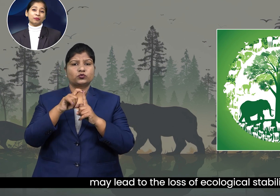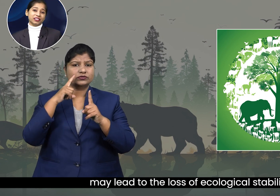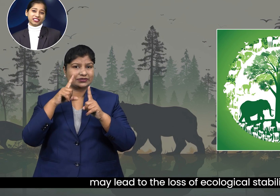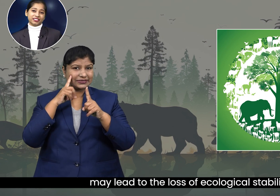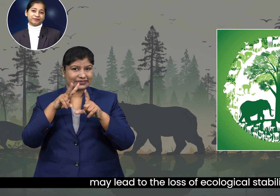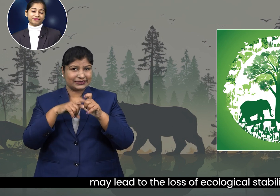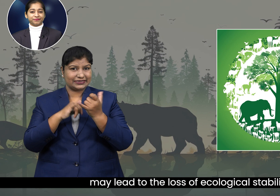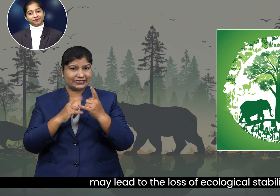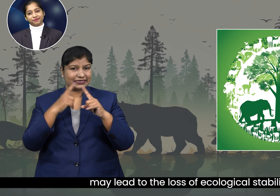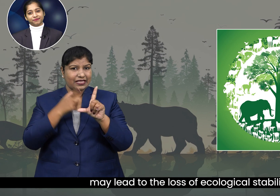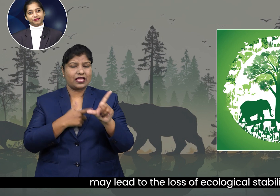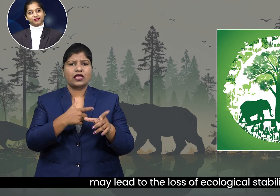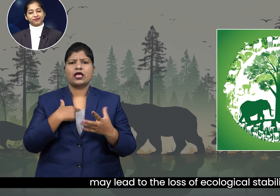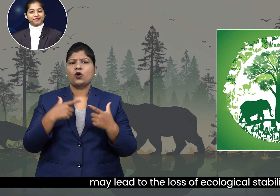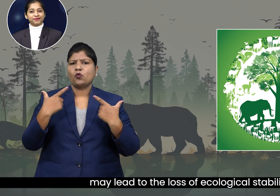ecological stability.